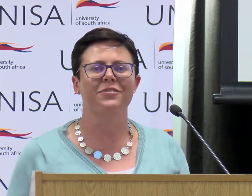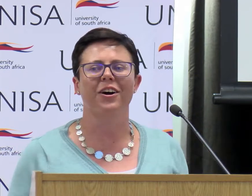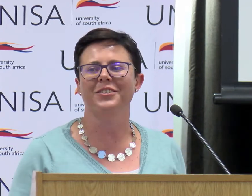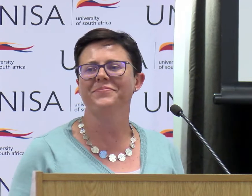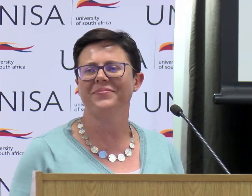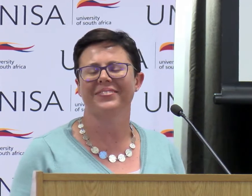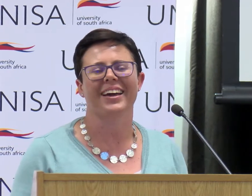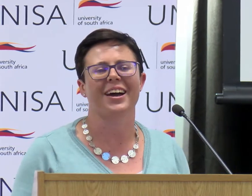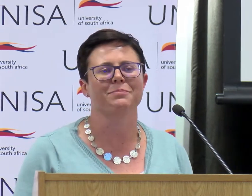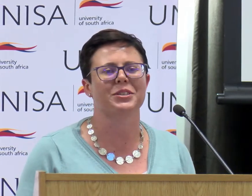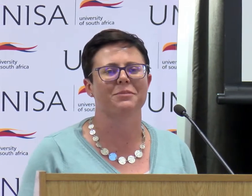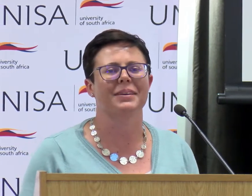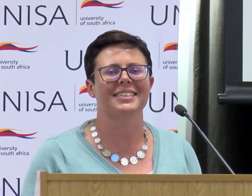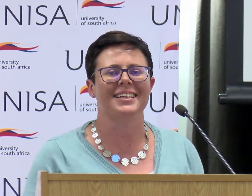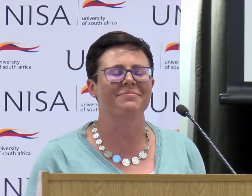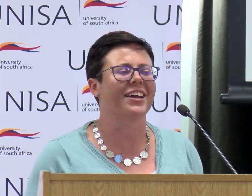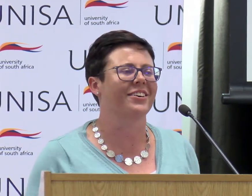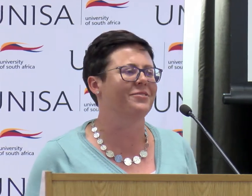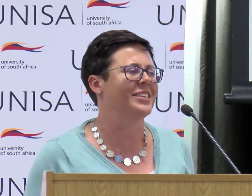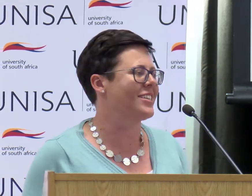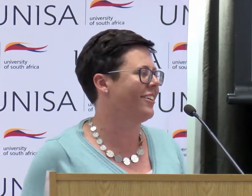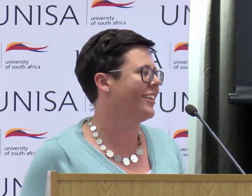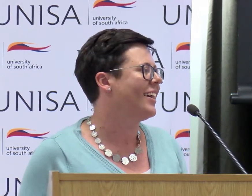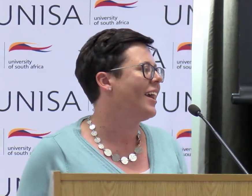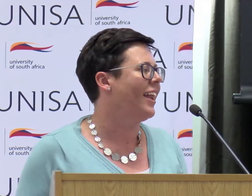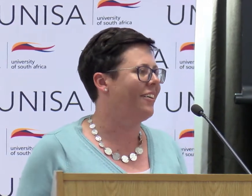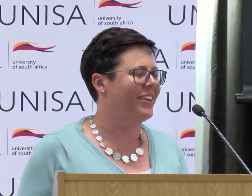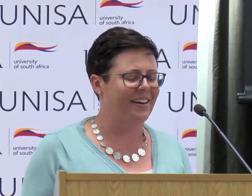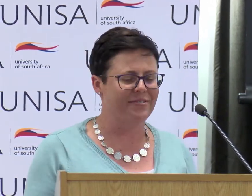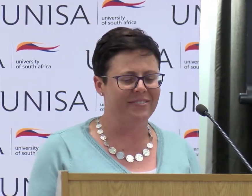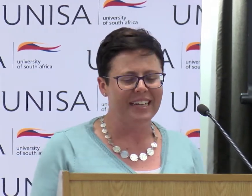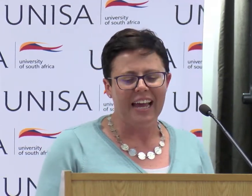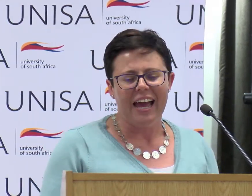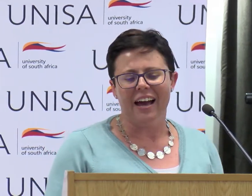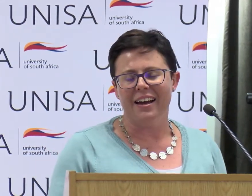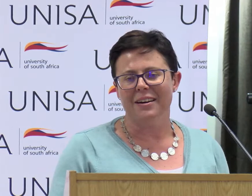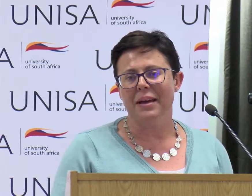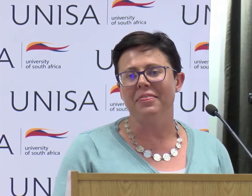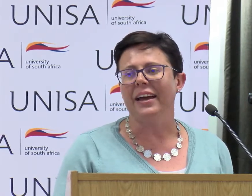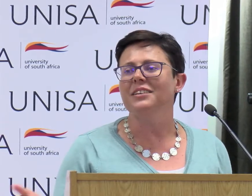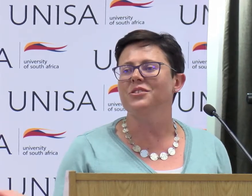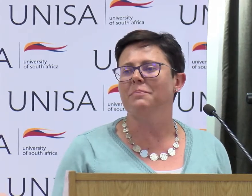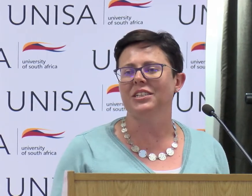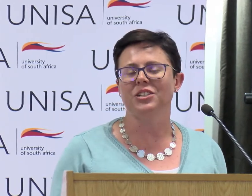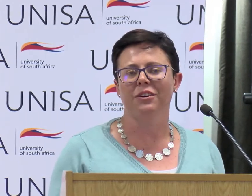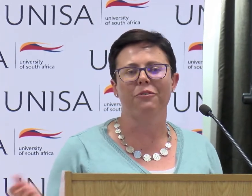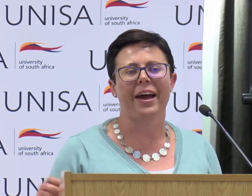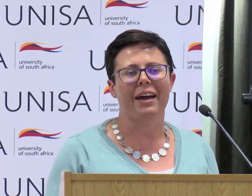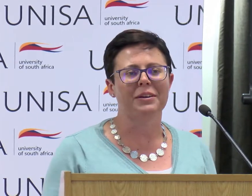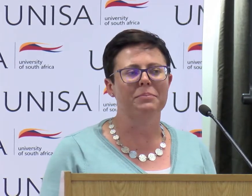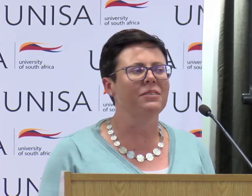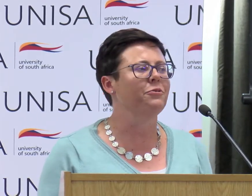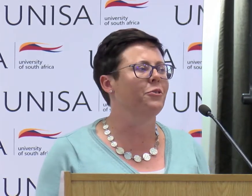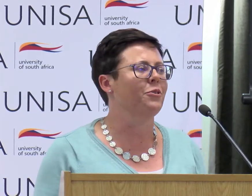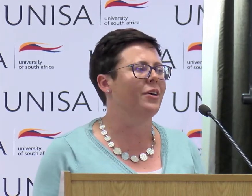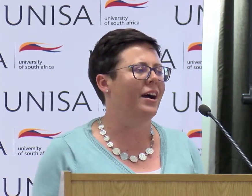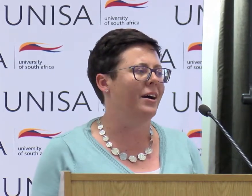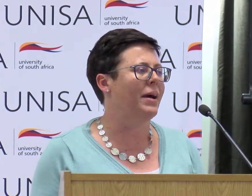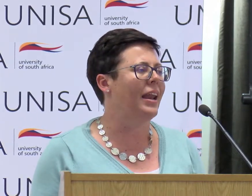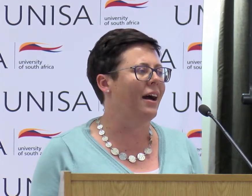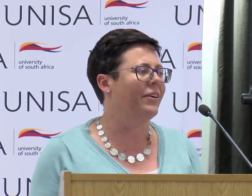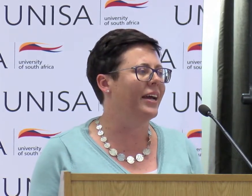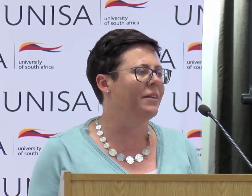on this volume? Hope so. Please let me know if it's not loud enough. Thank you so much for having me,